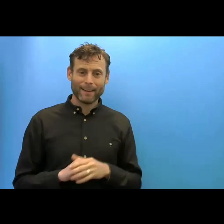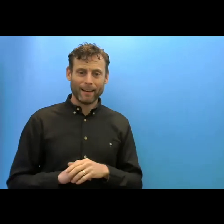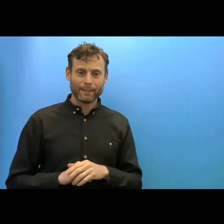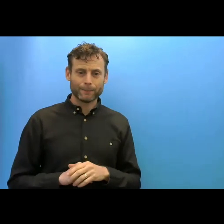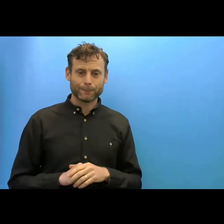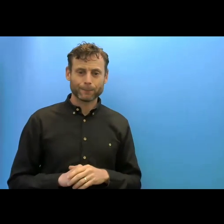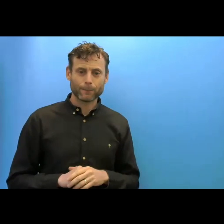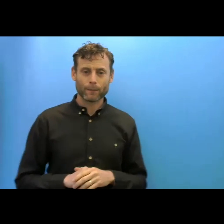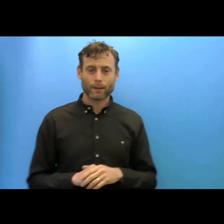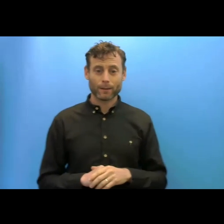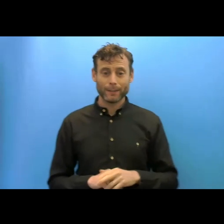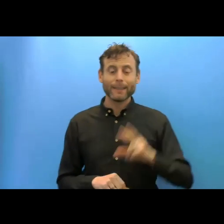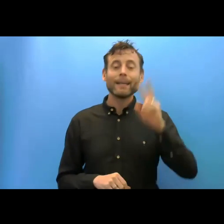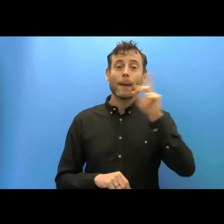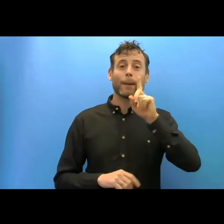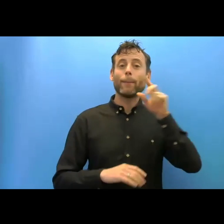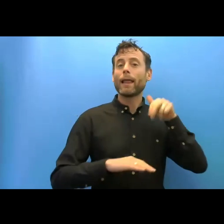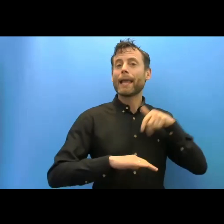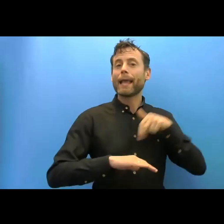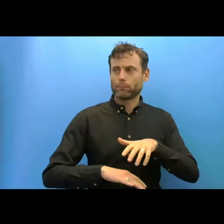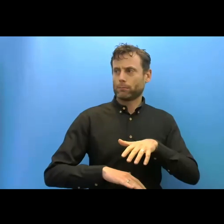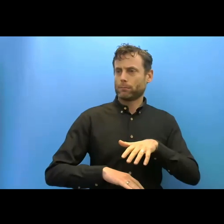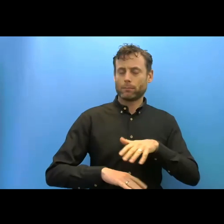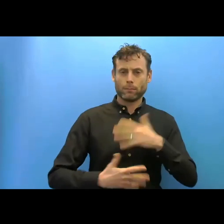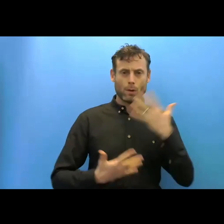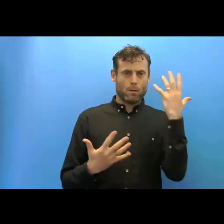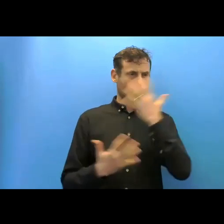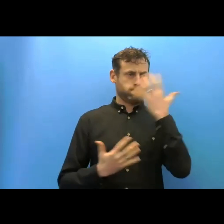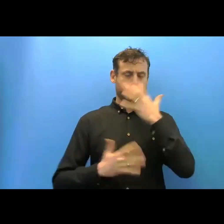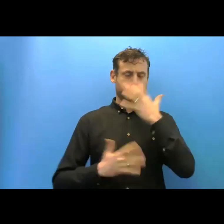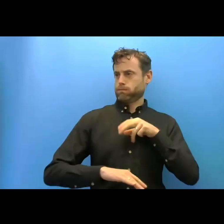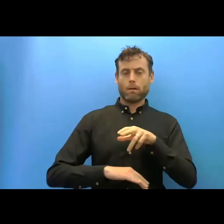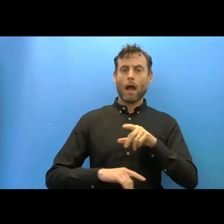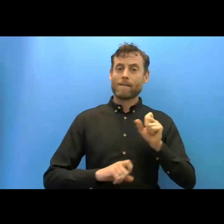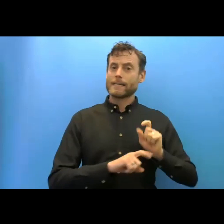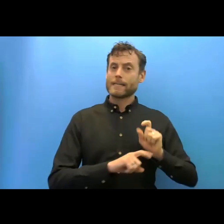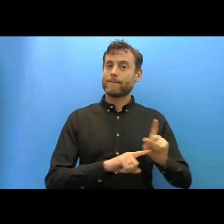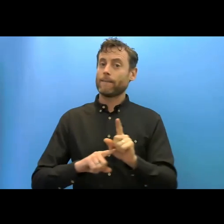had various reactions from people staying in the room itself.